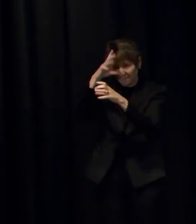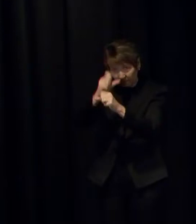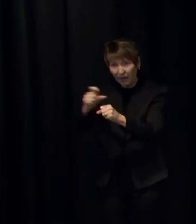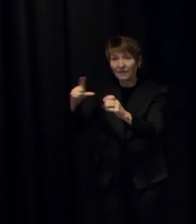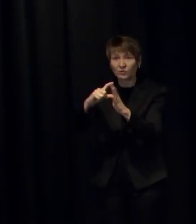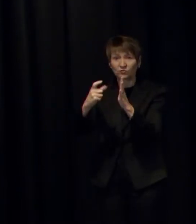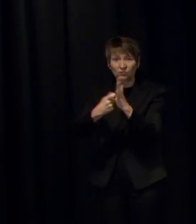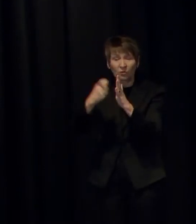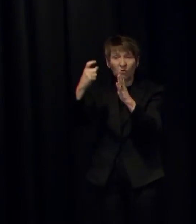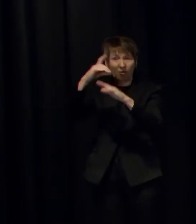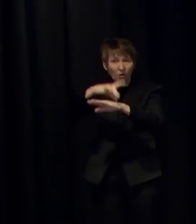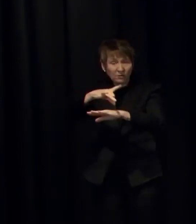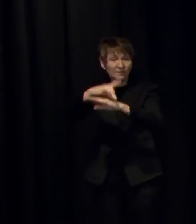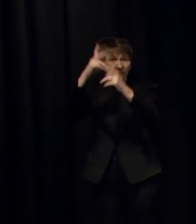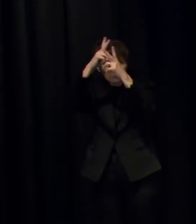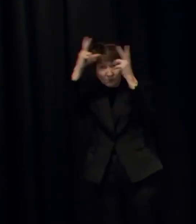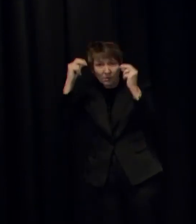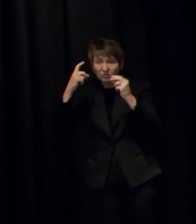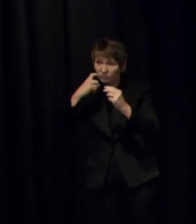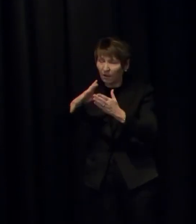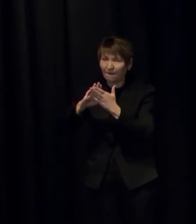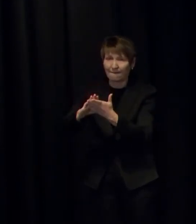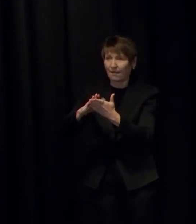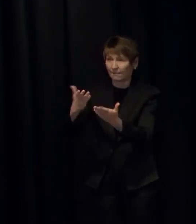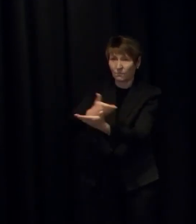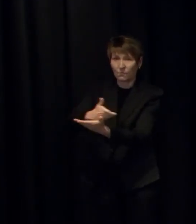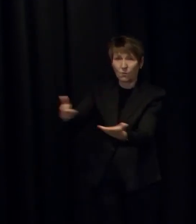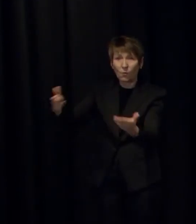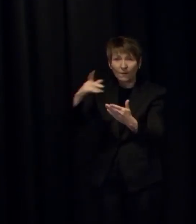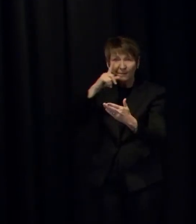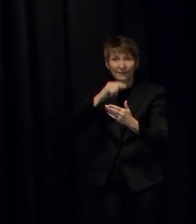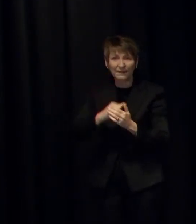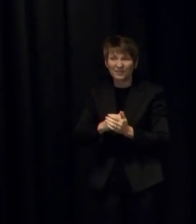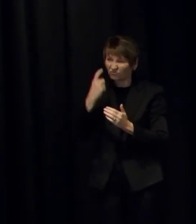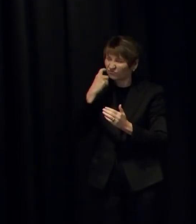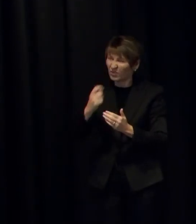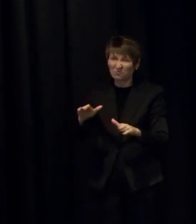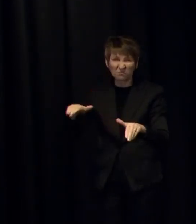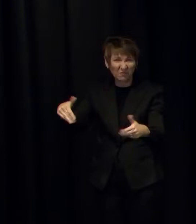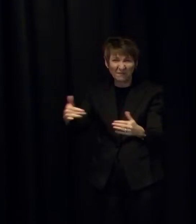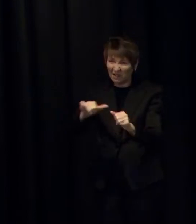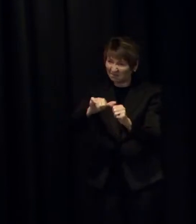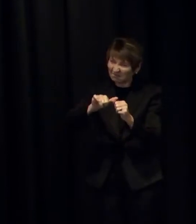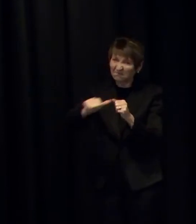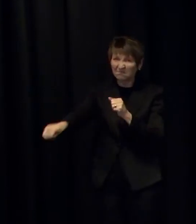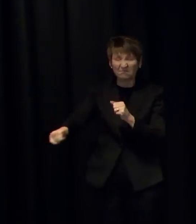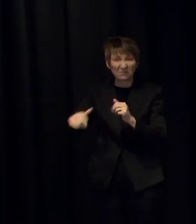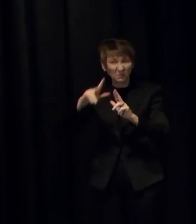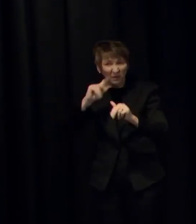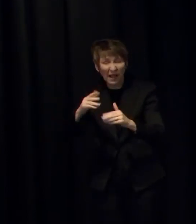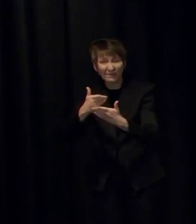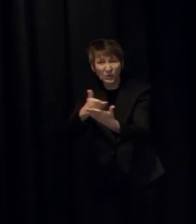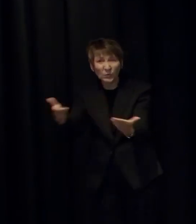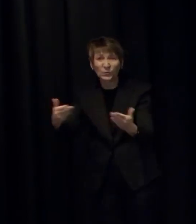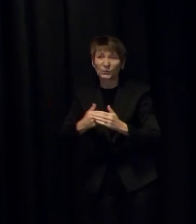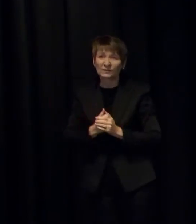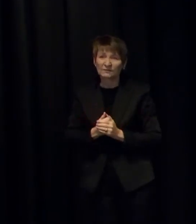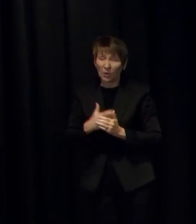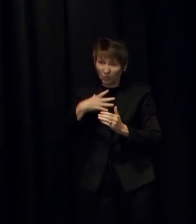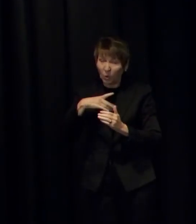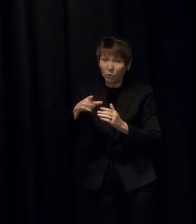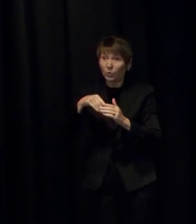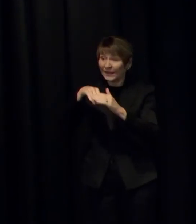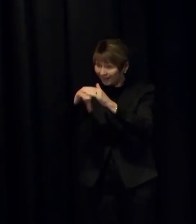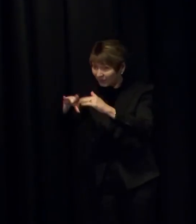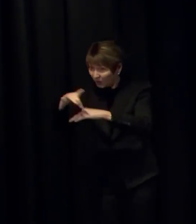disrupted. We want to get through this. We want to provide everybody who needs care with the best care possible, as close to home in as timely a fashion as we